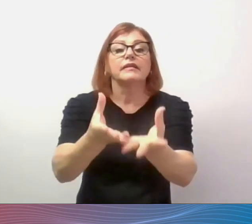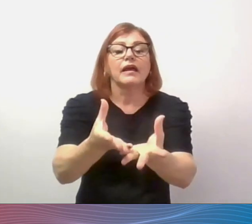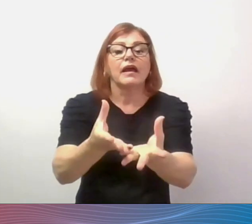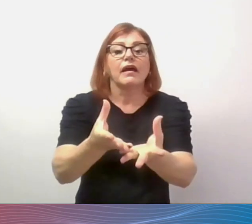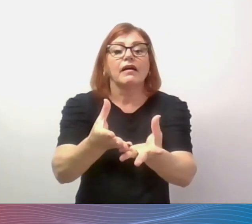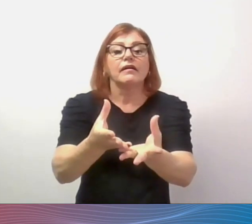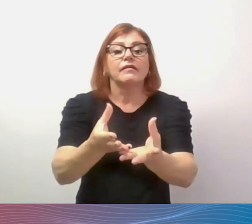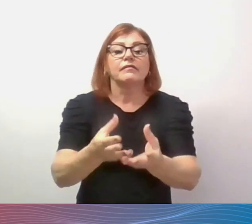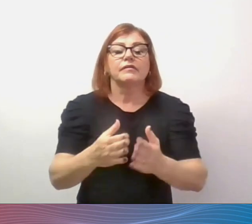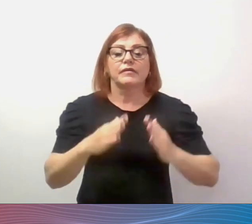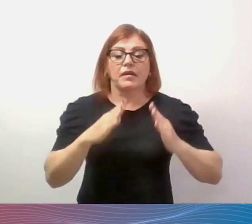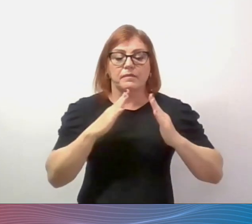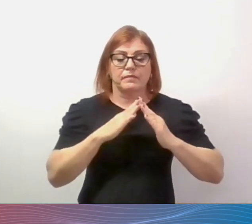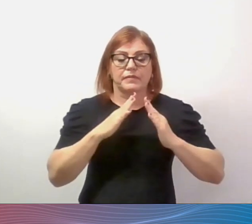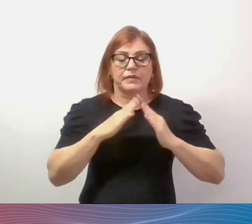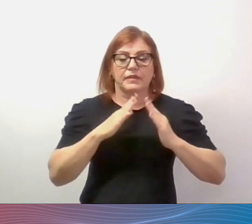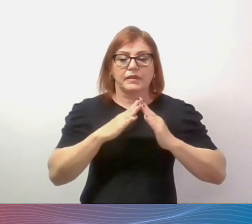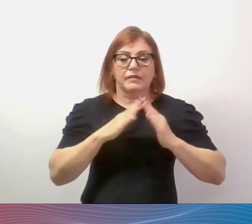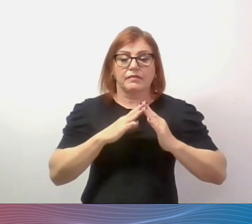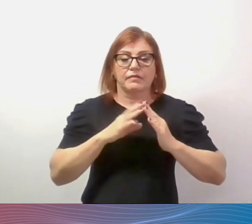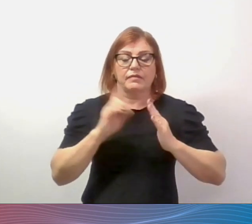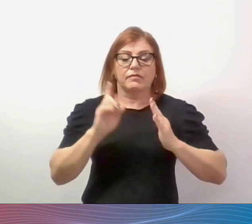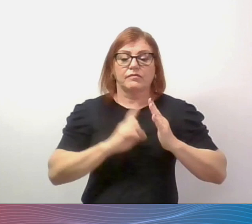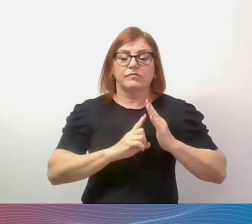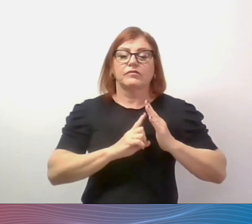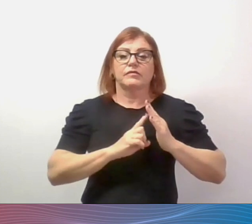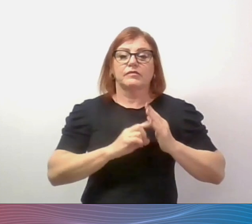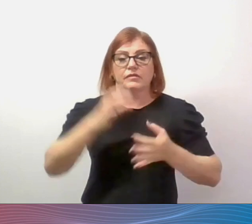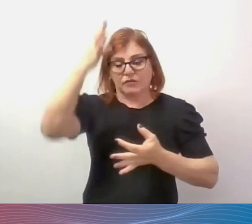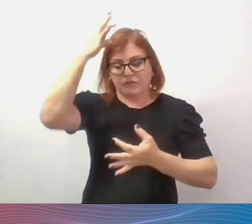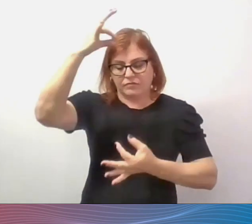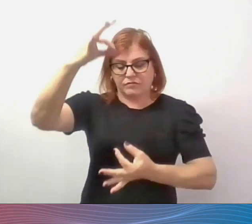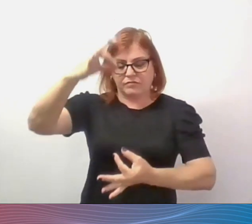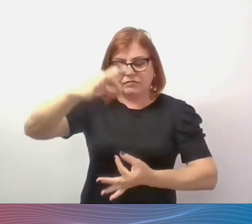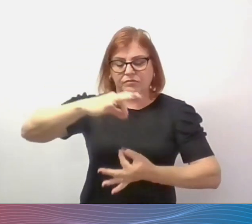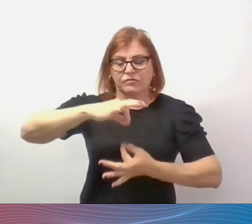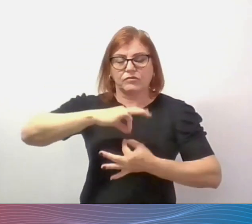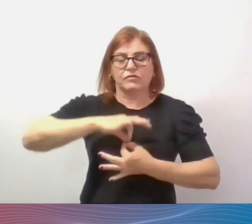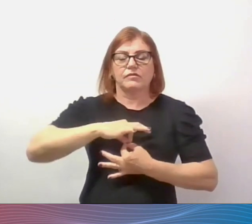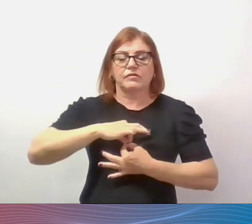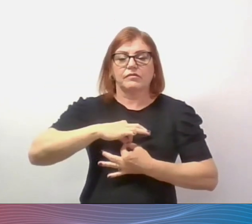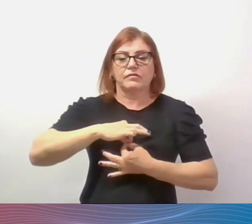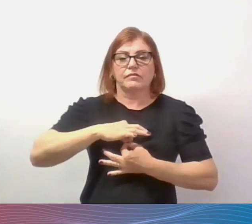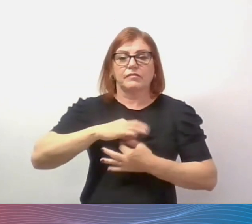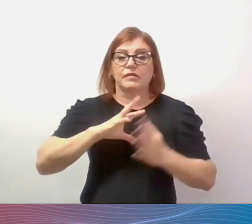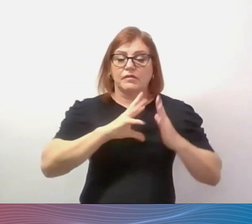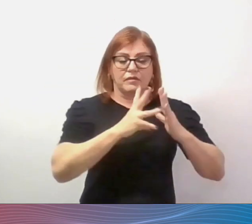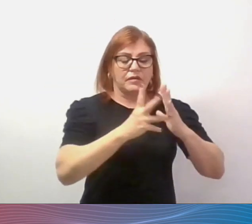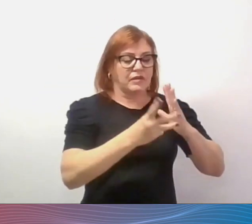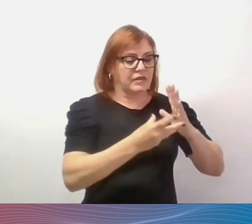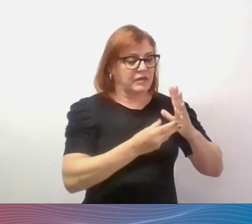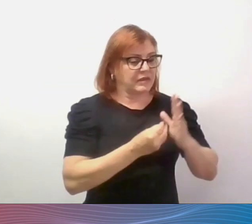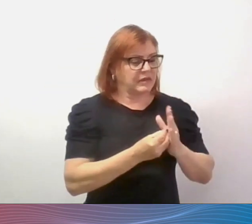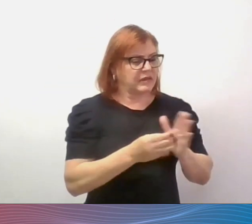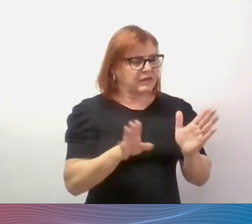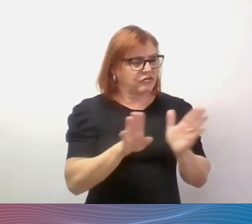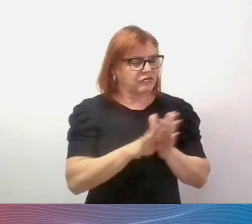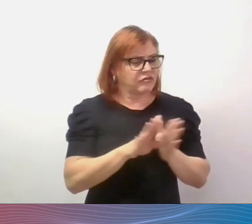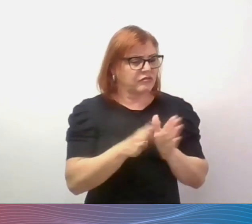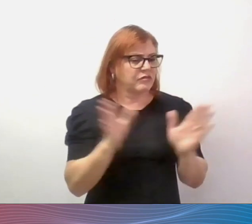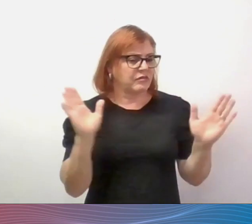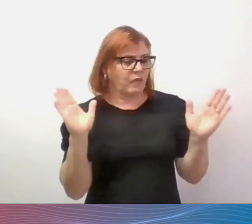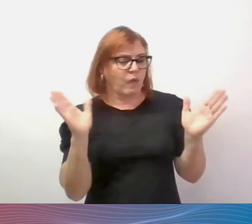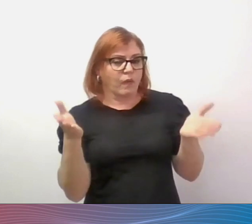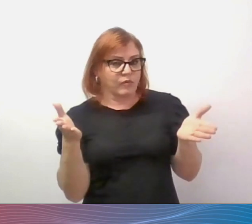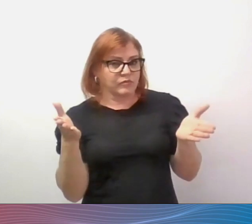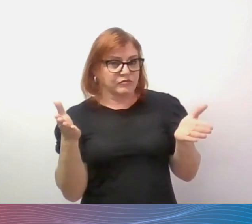so man can become his dwelling place in the Spirit. Irmão, a igreja chegou no ponto que chegou hoje. Brothers and sisters, the church